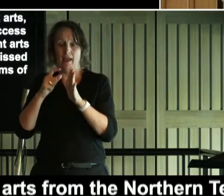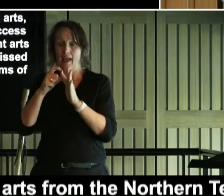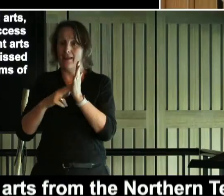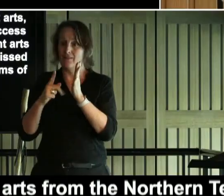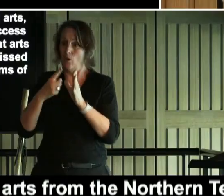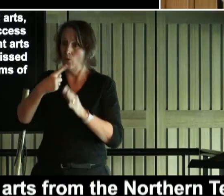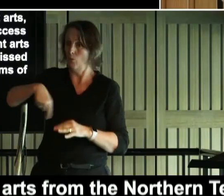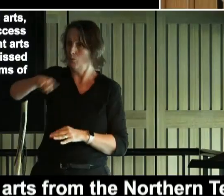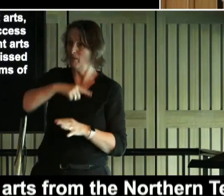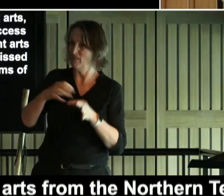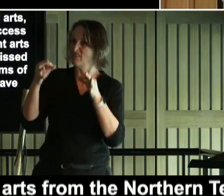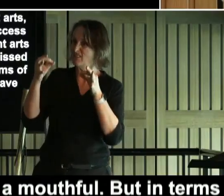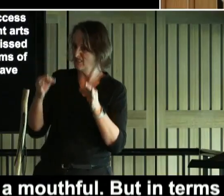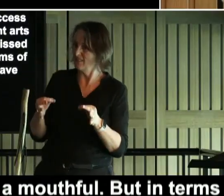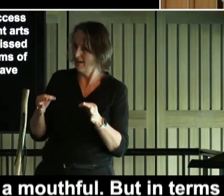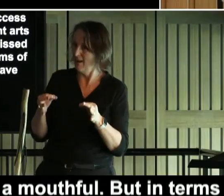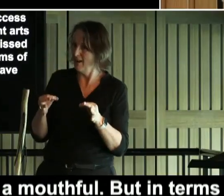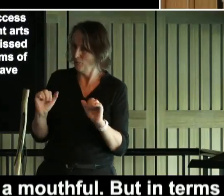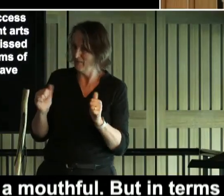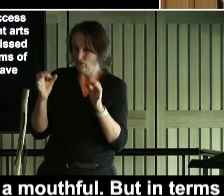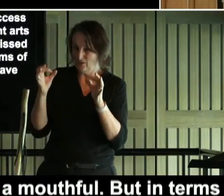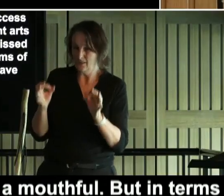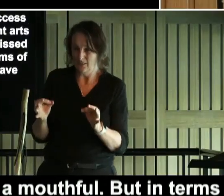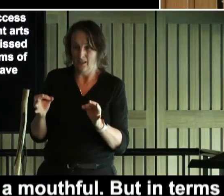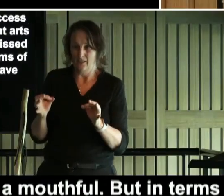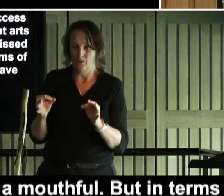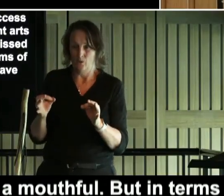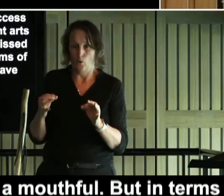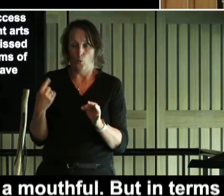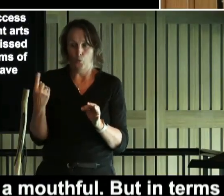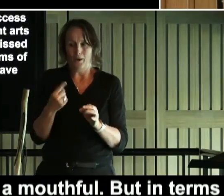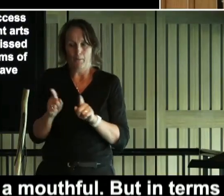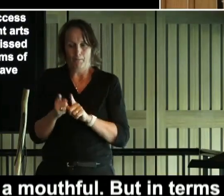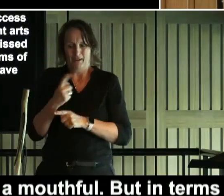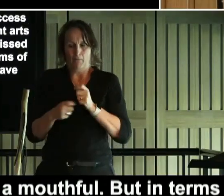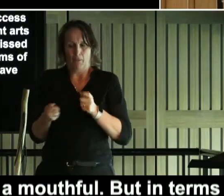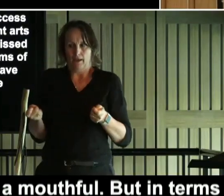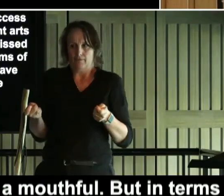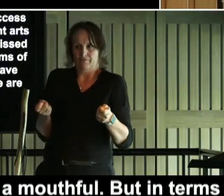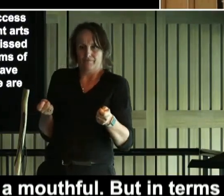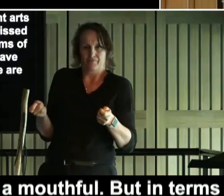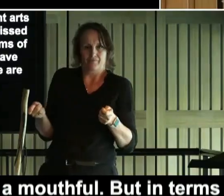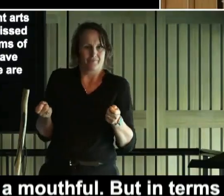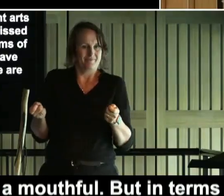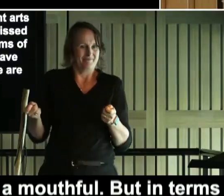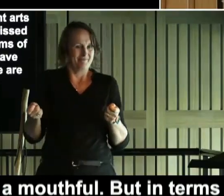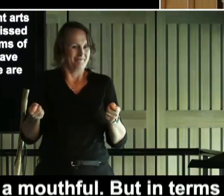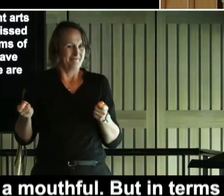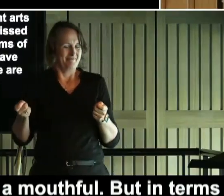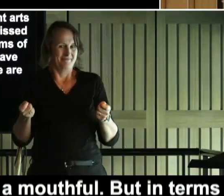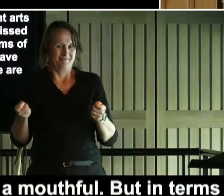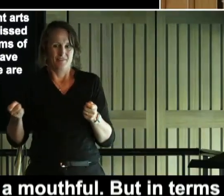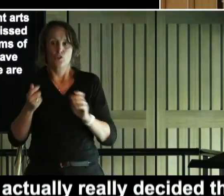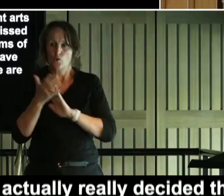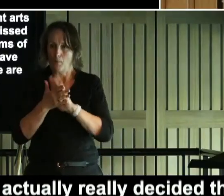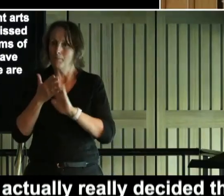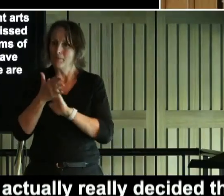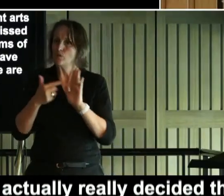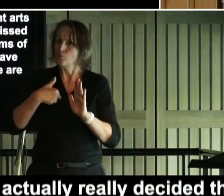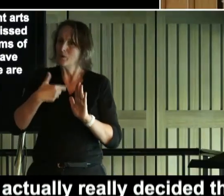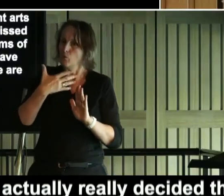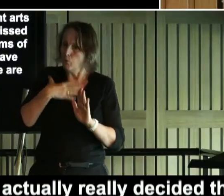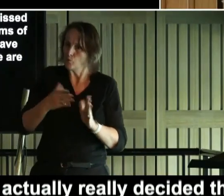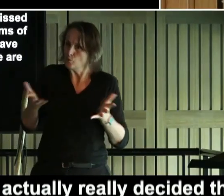really decided that this journey, we are almost facilitators. We're thinking of it as a national gateway for arts and